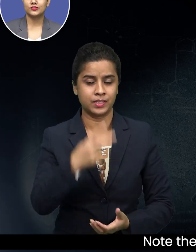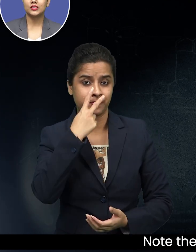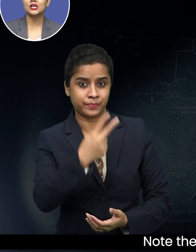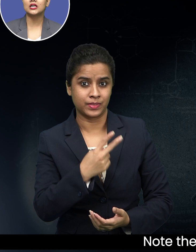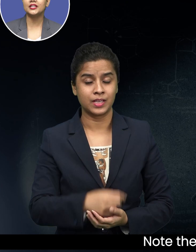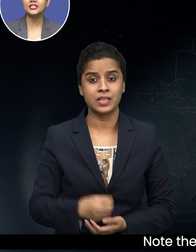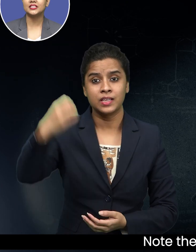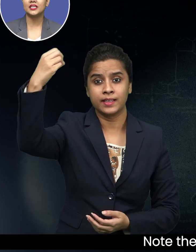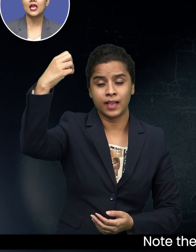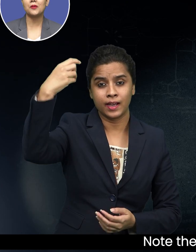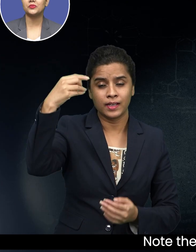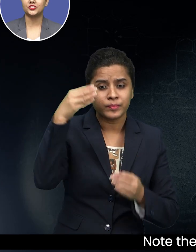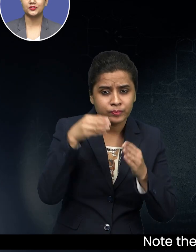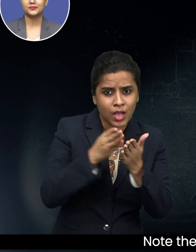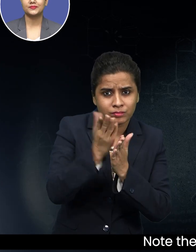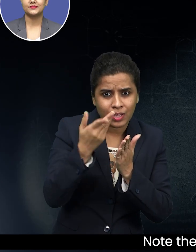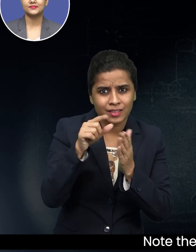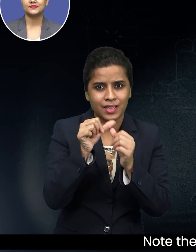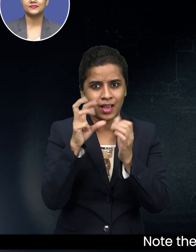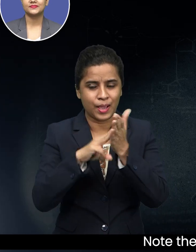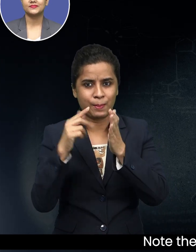Note the current in the ammeter.